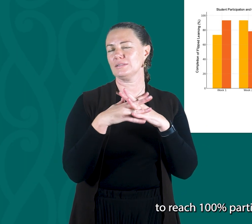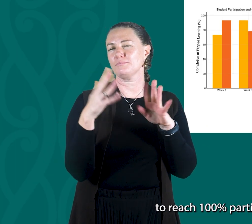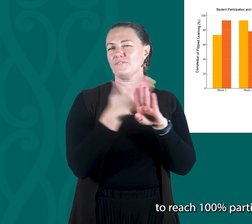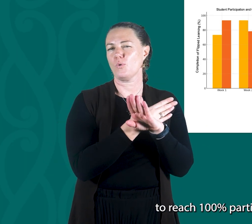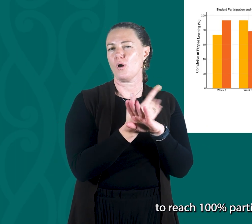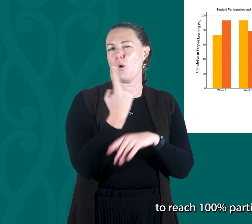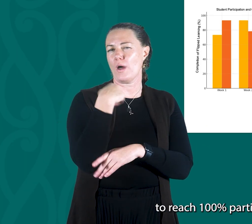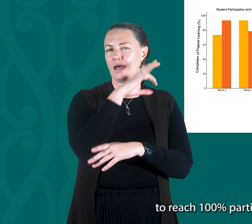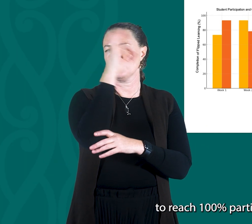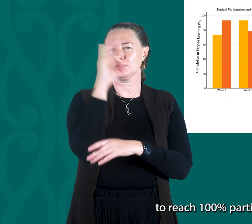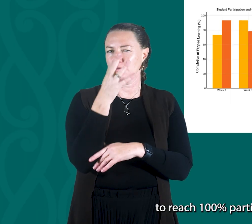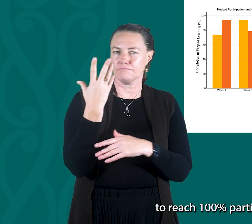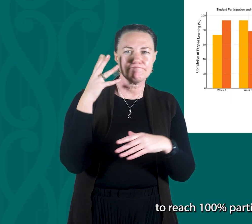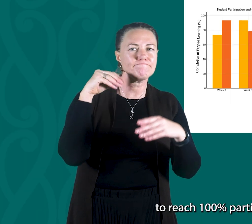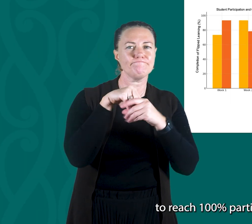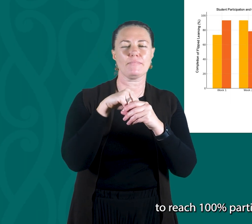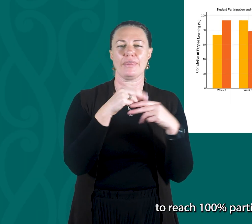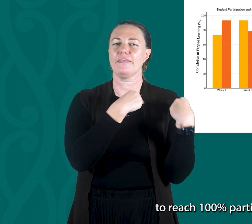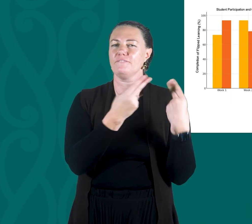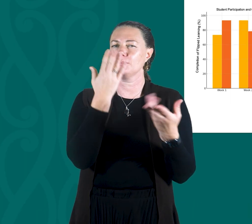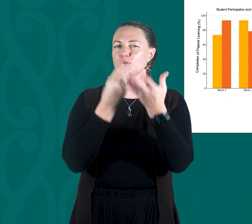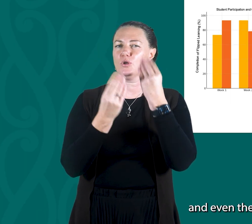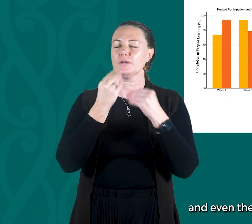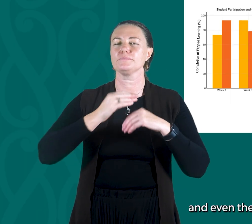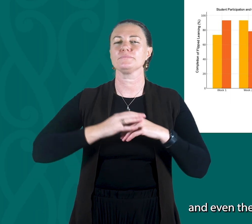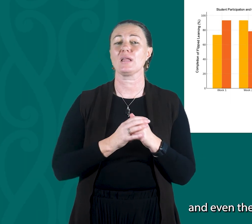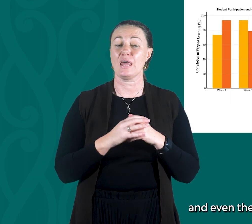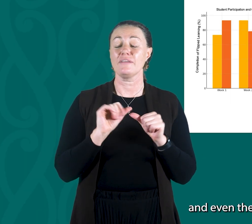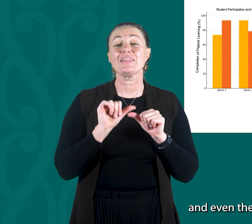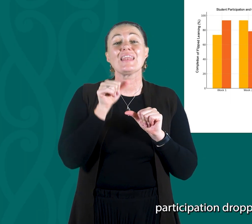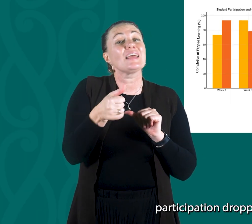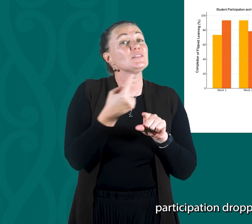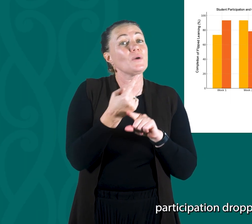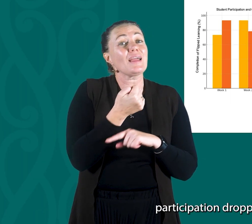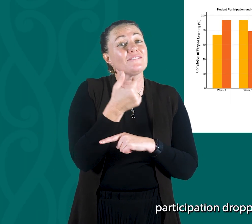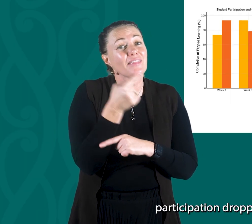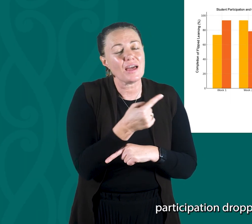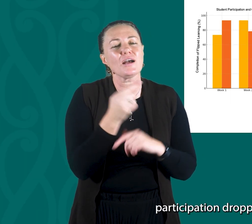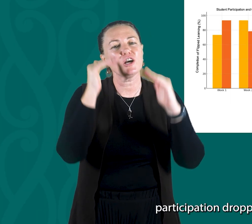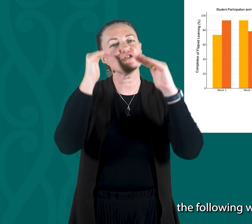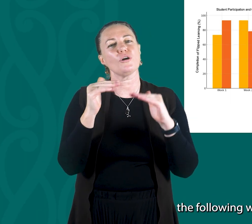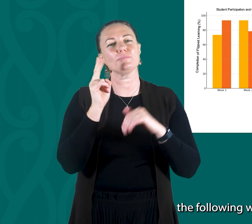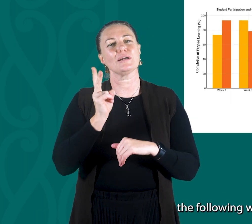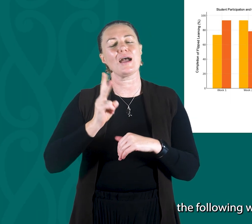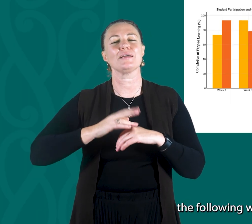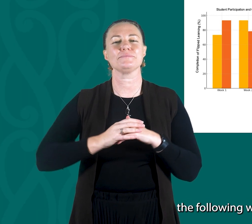reach 100% participation, and even then, participation dropped again the following week.